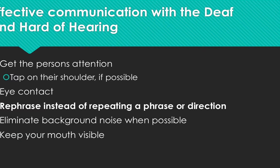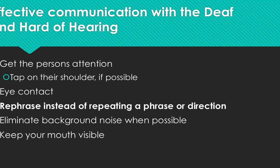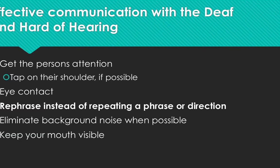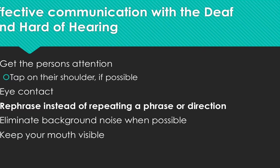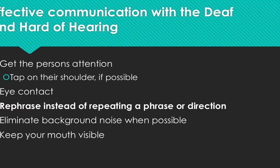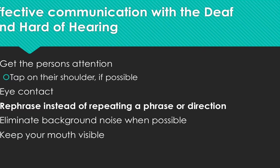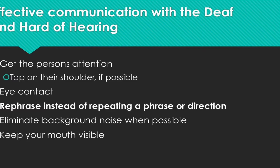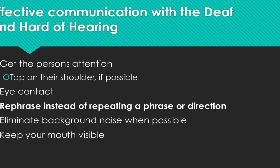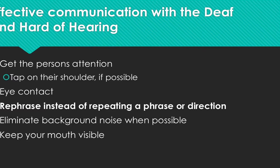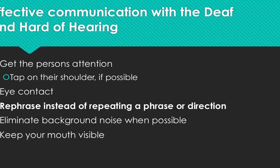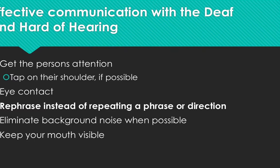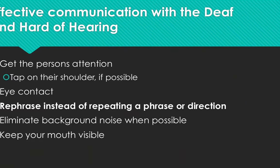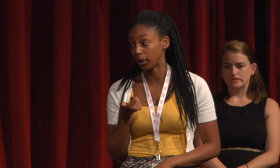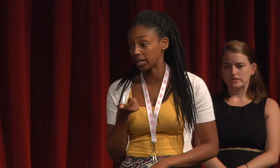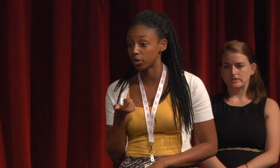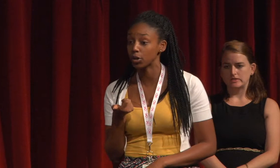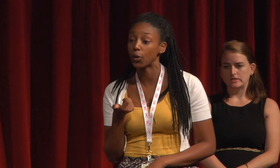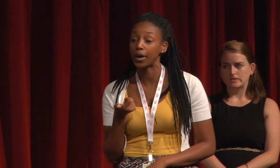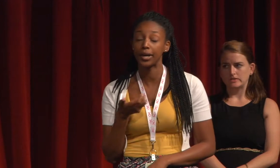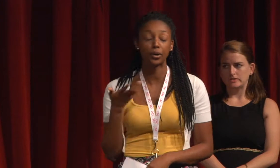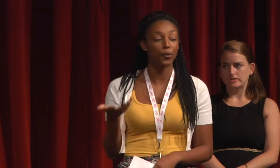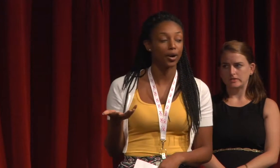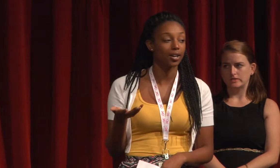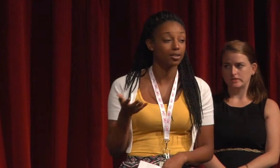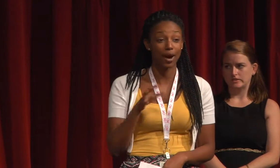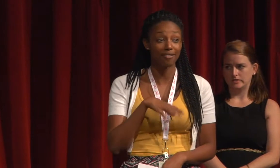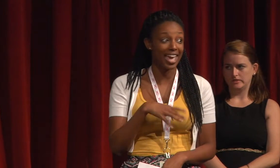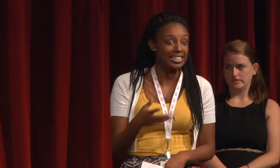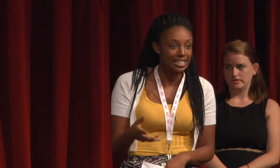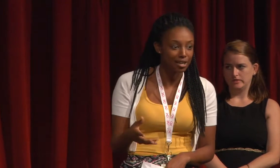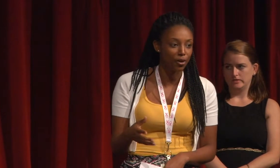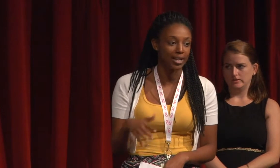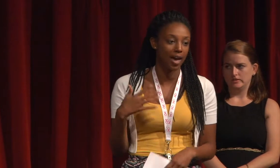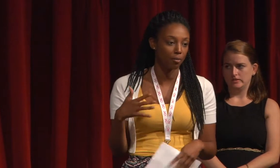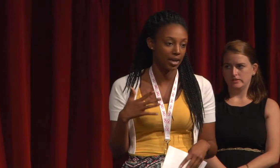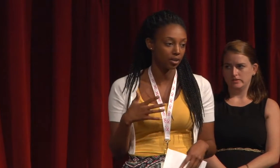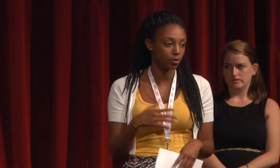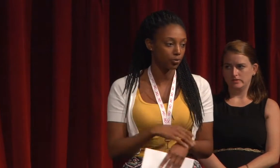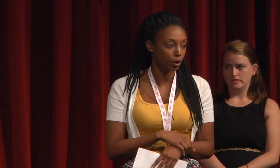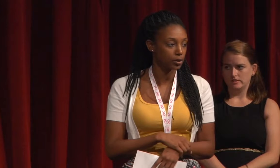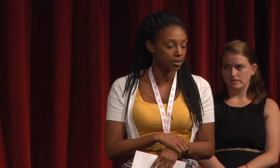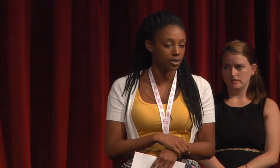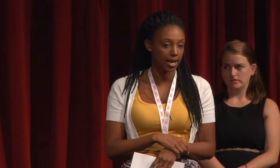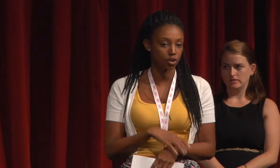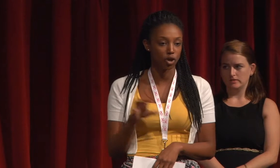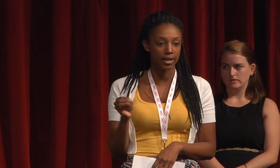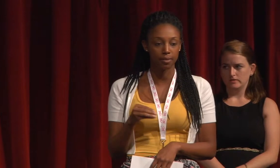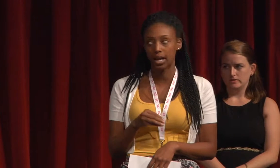background noises. So sometimes maybe your radio's on or you have the AC on and that'll make it a little difficult to understand, so try to eliminate